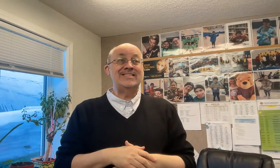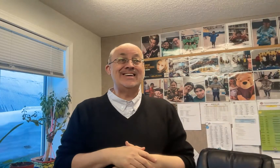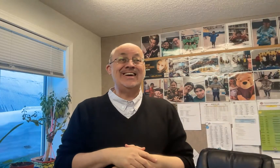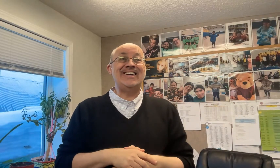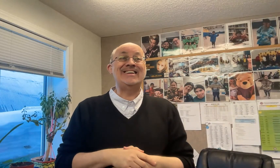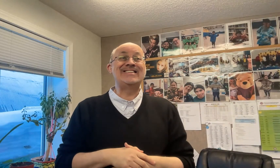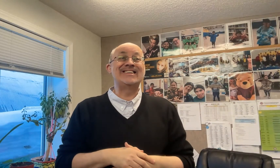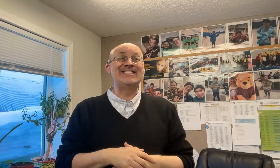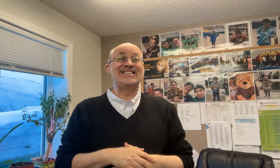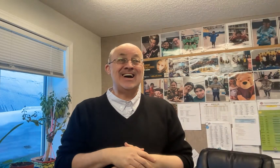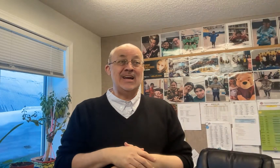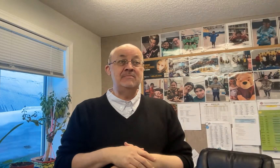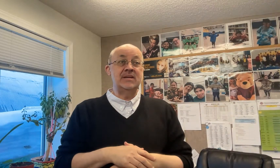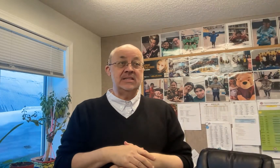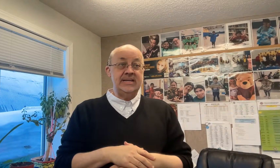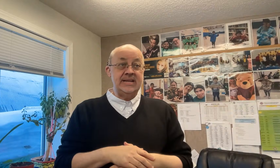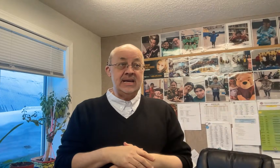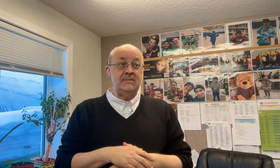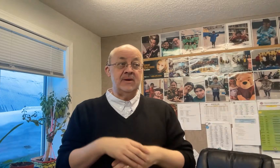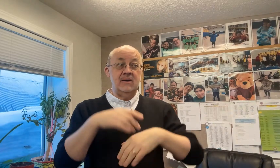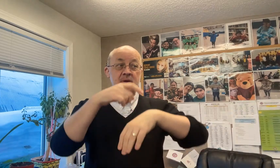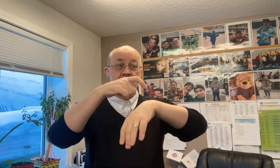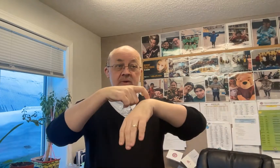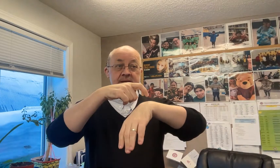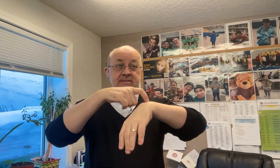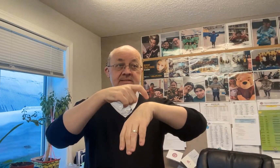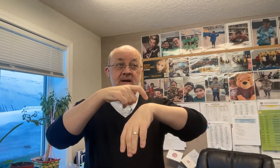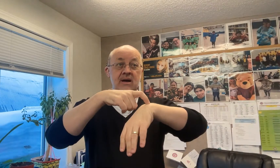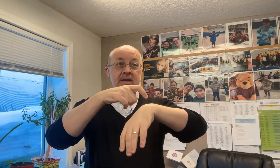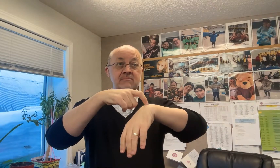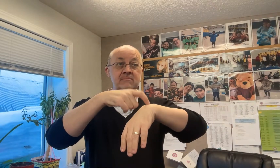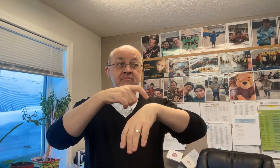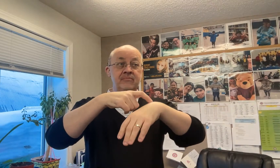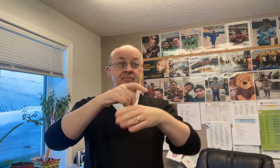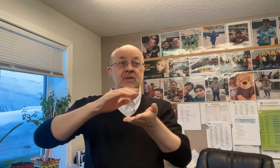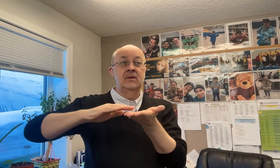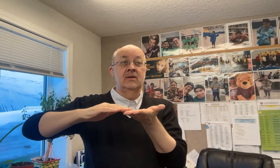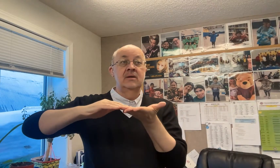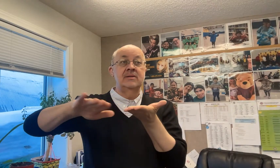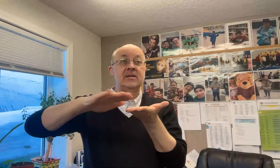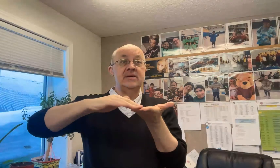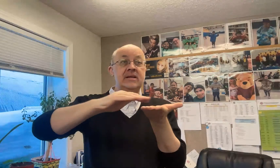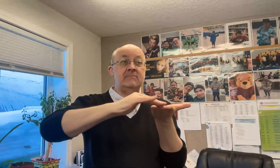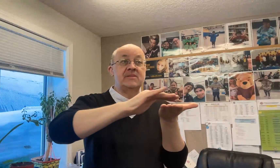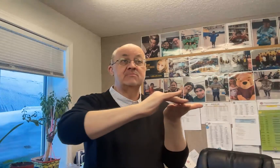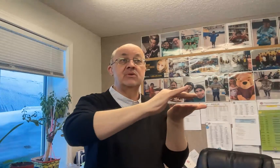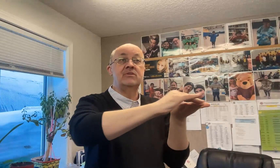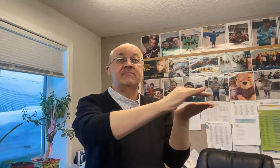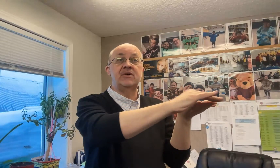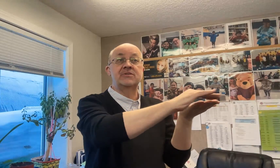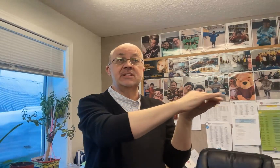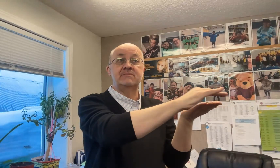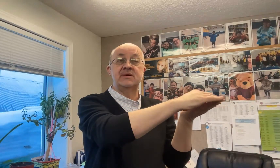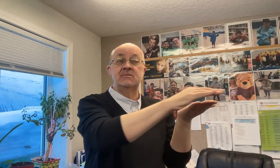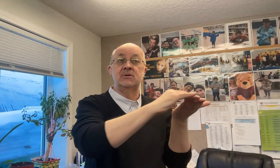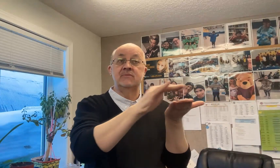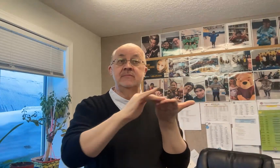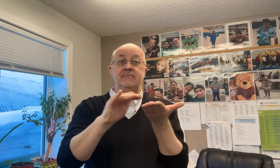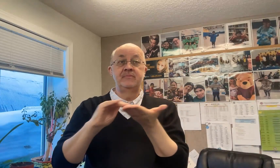say it's time to clean up, I would go, it's time to clean up. It's more on your fingertips and you move it. Clean